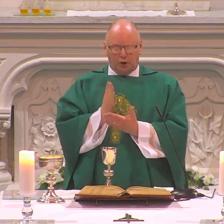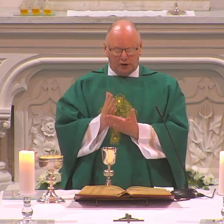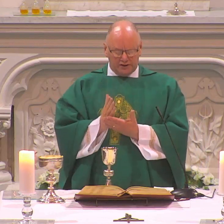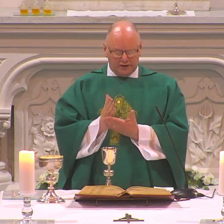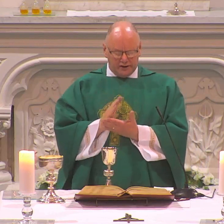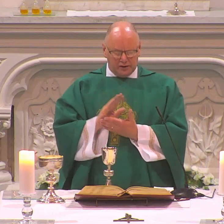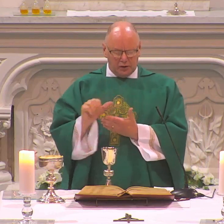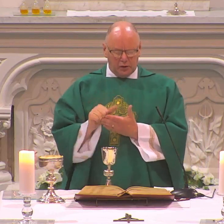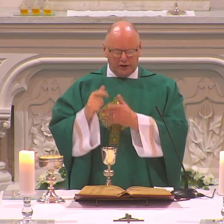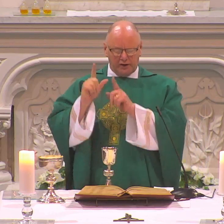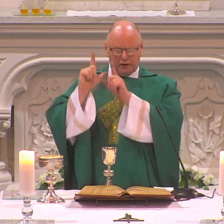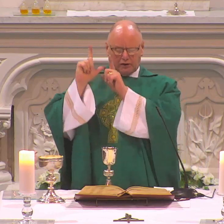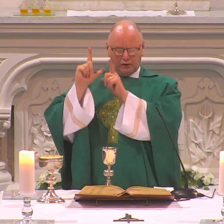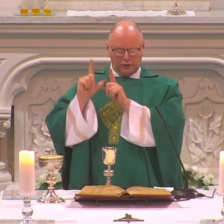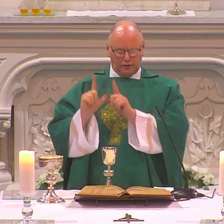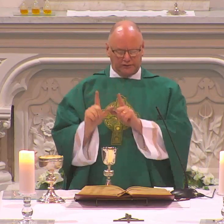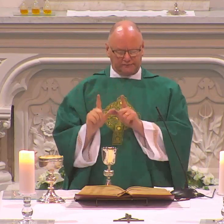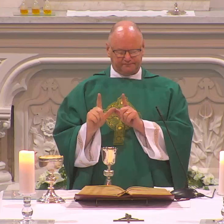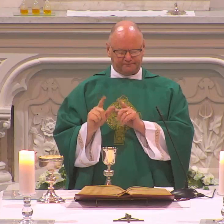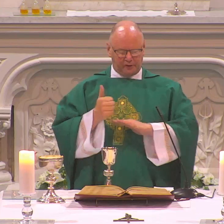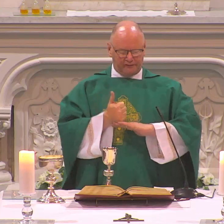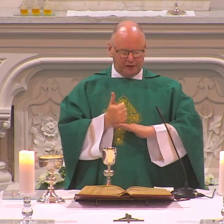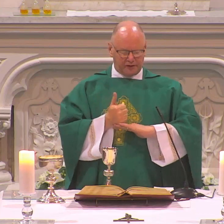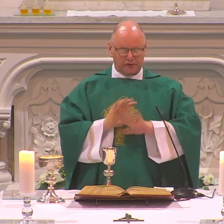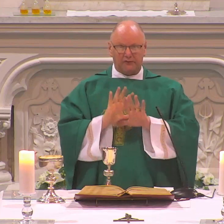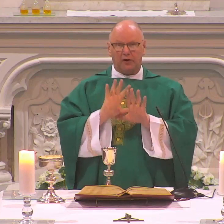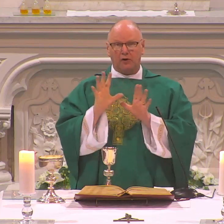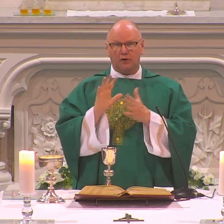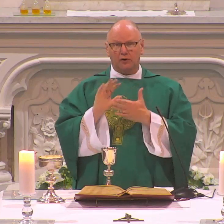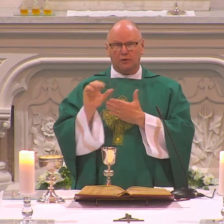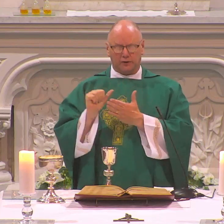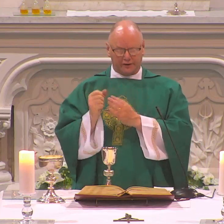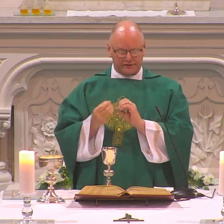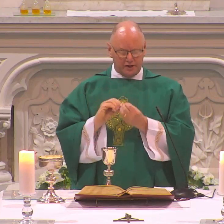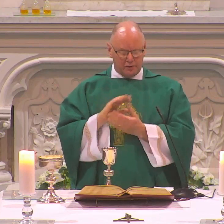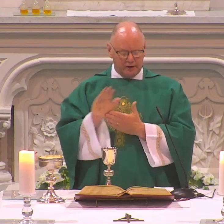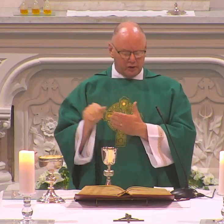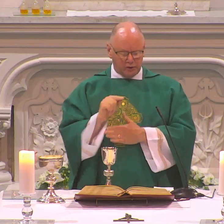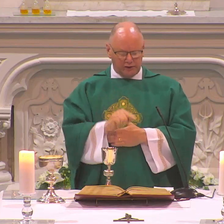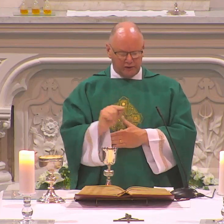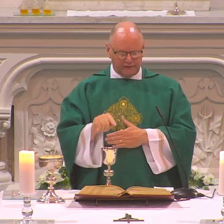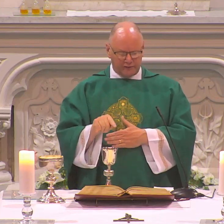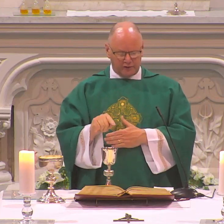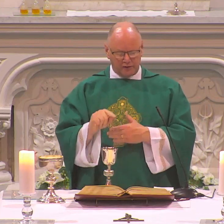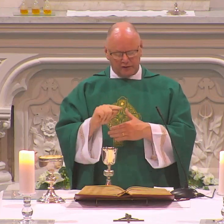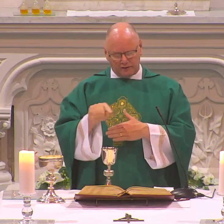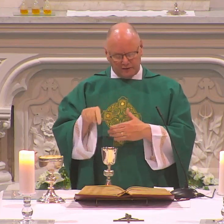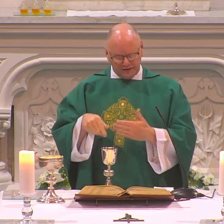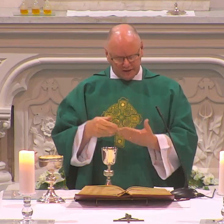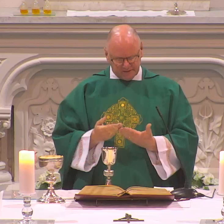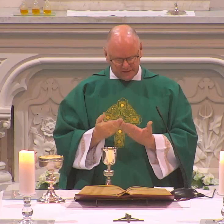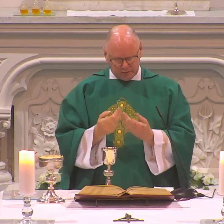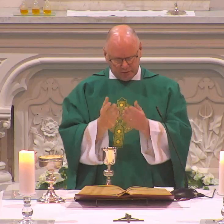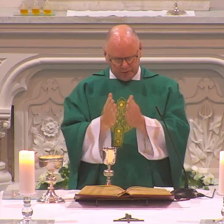You are indeed holy, O Lord, the fount of all holiness. Make holy, therefore,